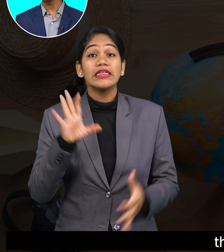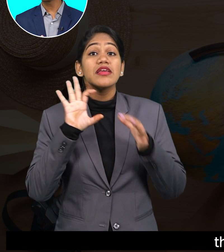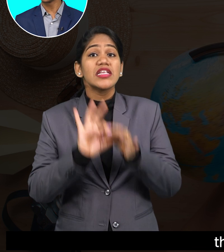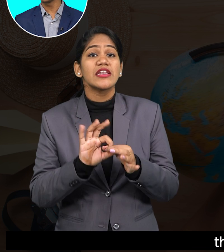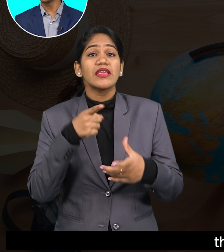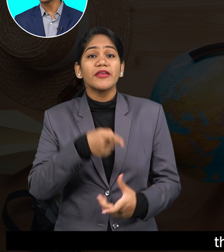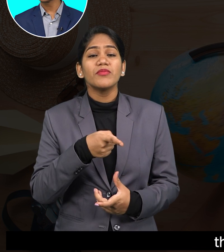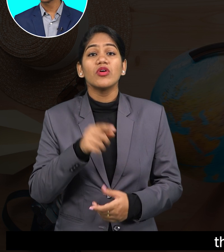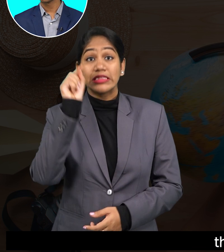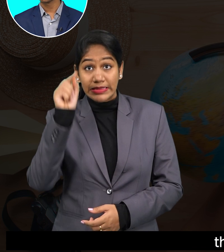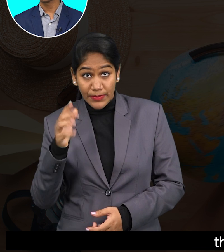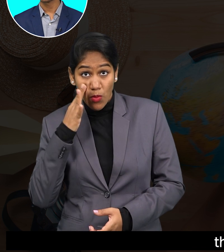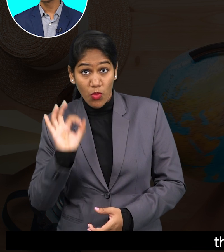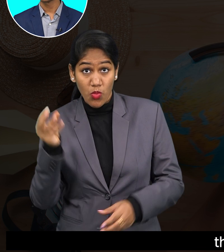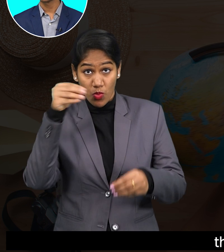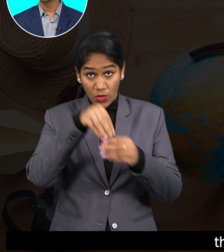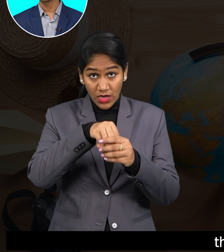Depending on these properties,